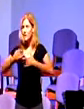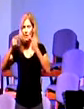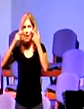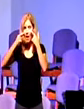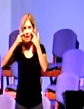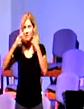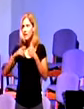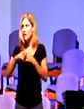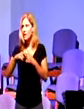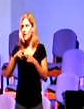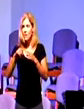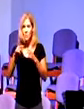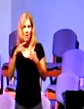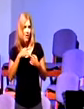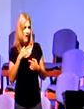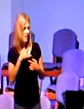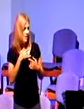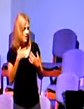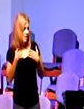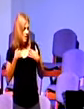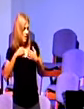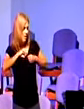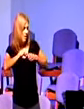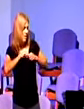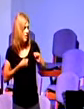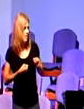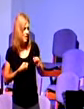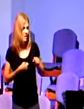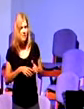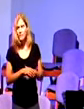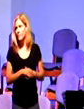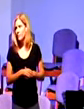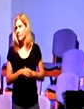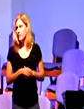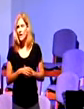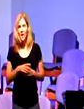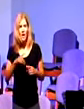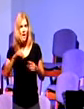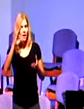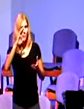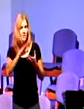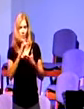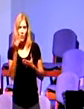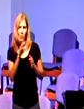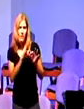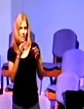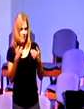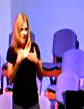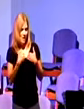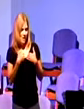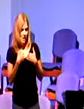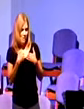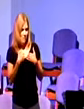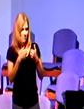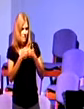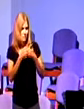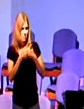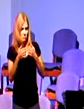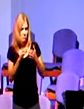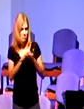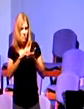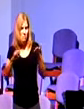eyes. But all I could feel was complete heartbreak. I couldn't believe that the only family I had was being taken away from